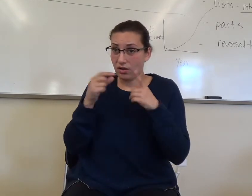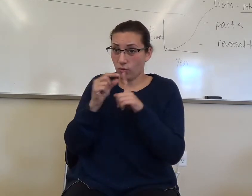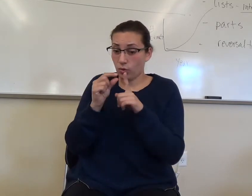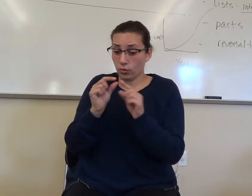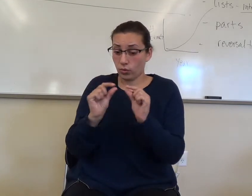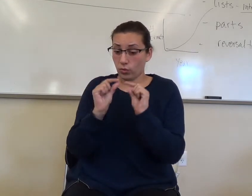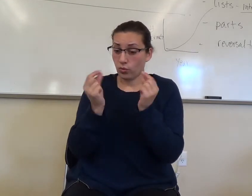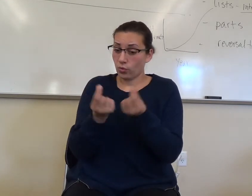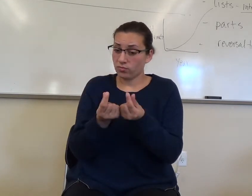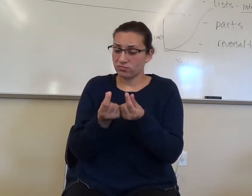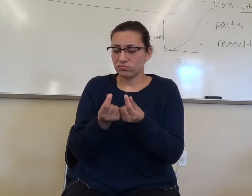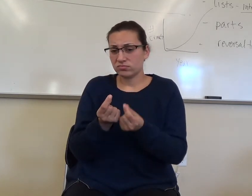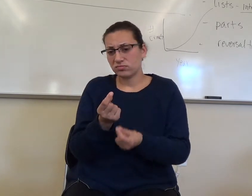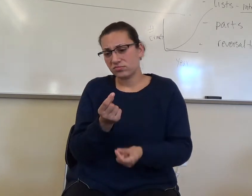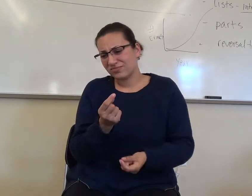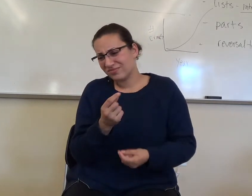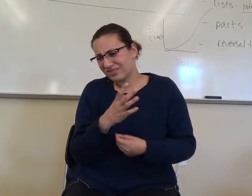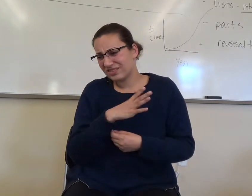will work if you have this one.